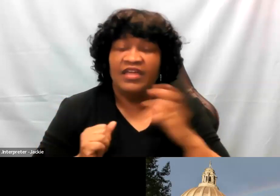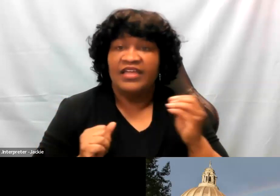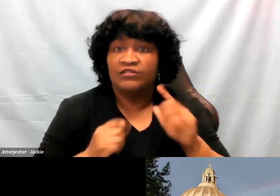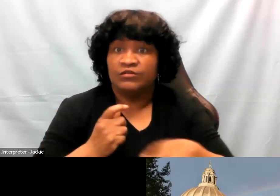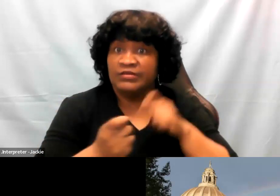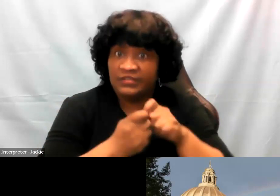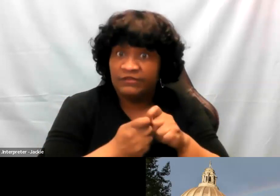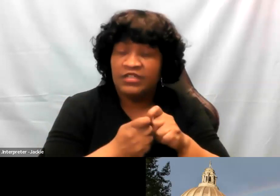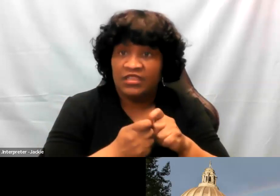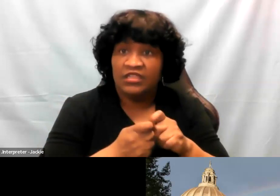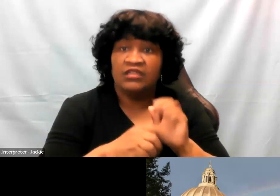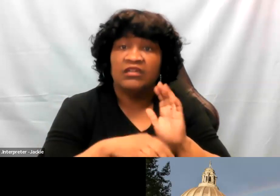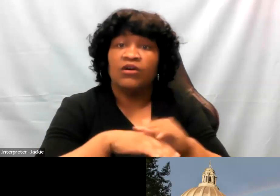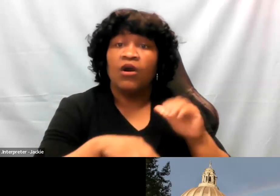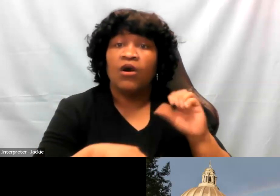specifically call out